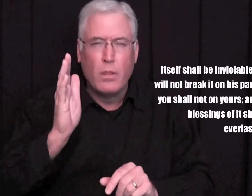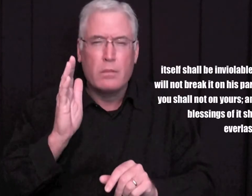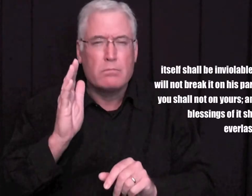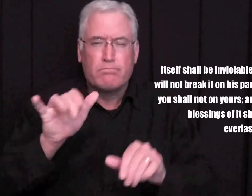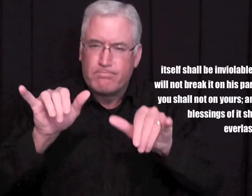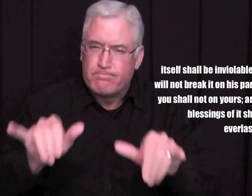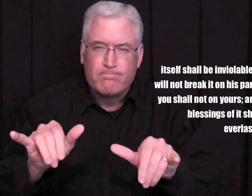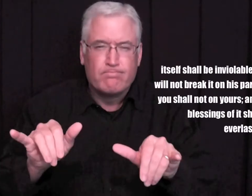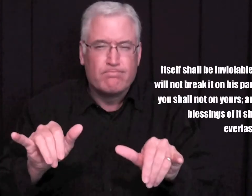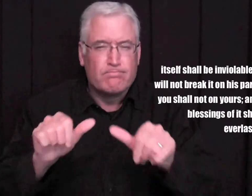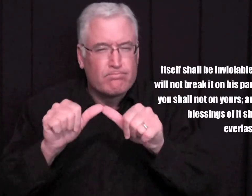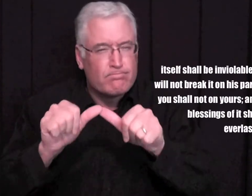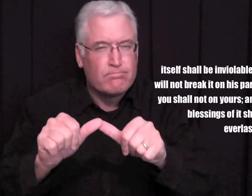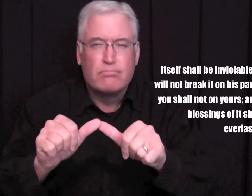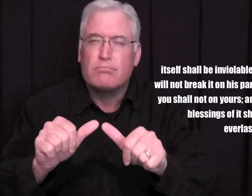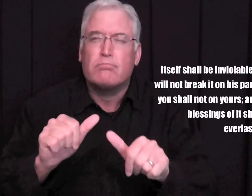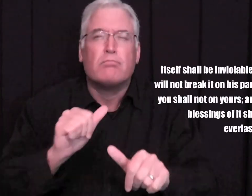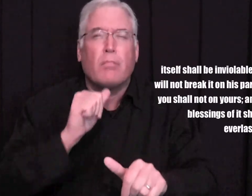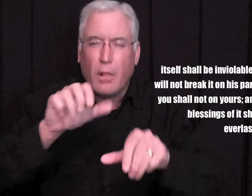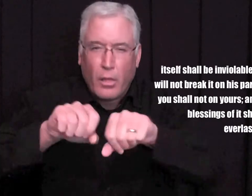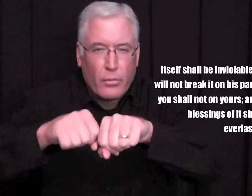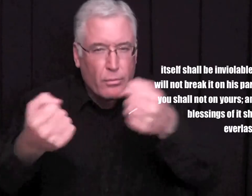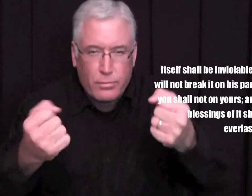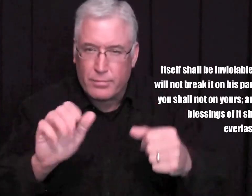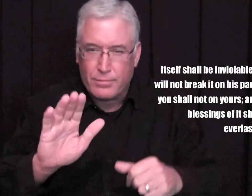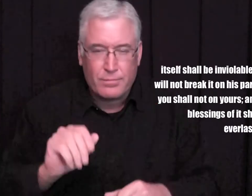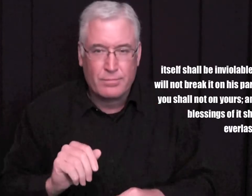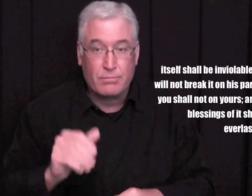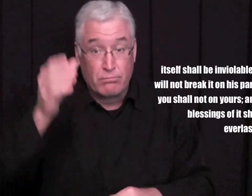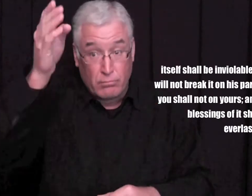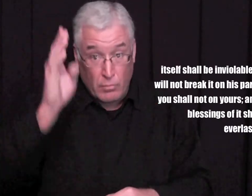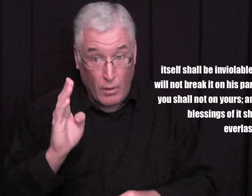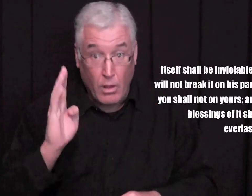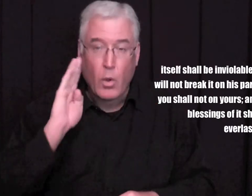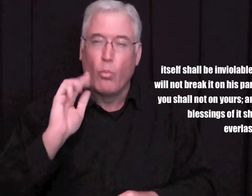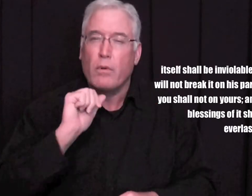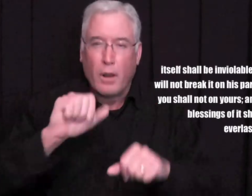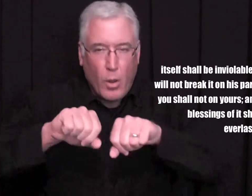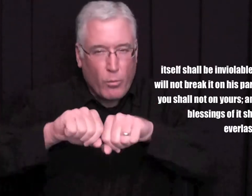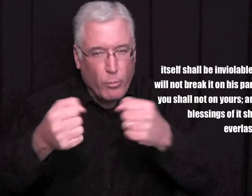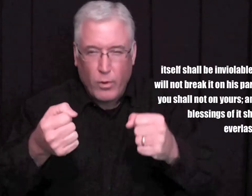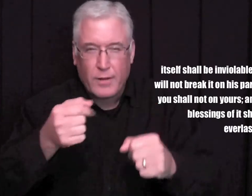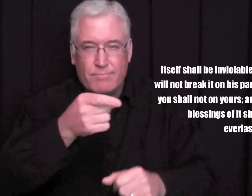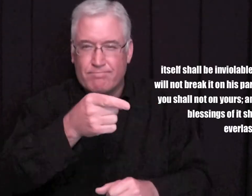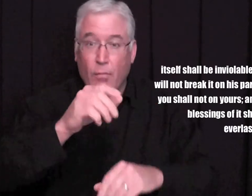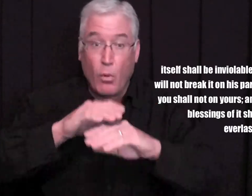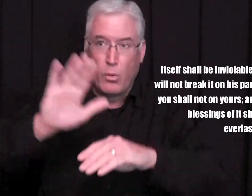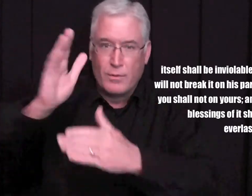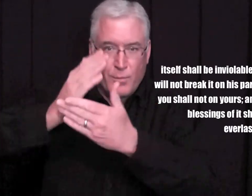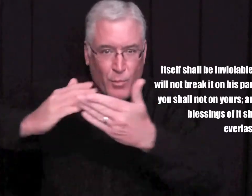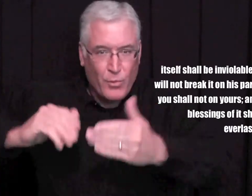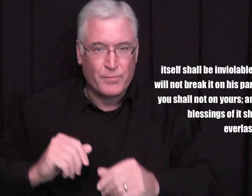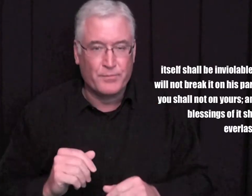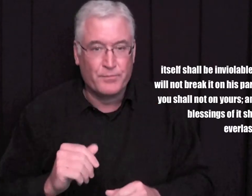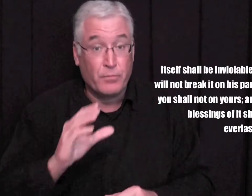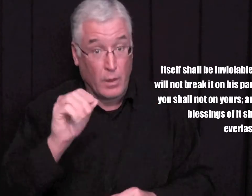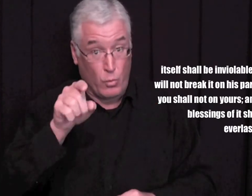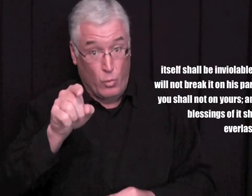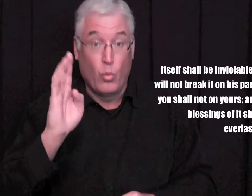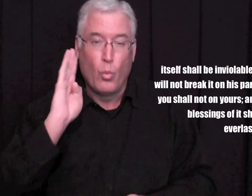itself shall be inviolable. God will not break it on His part, and you shall not on yours. And the